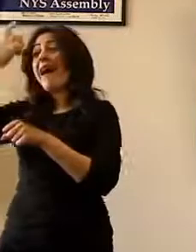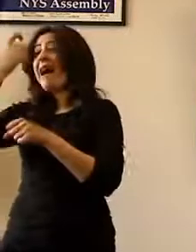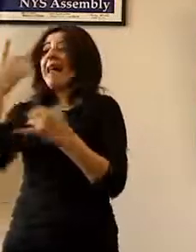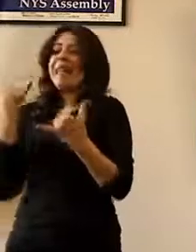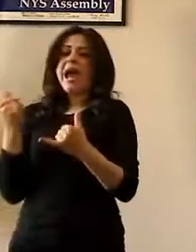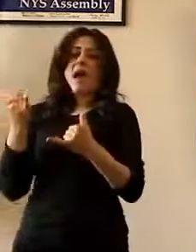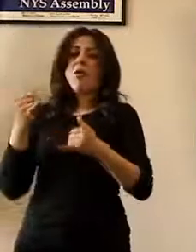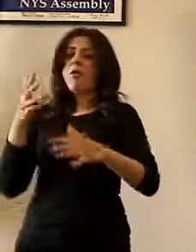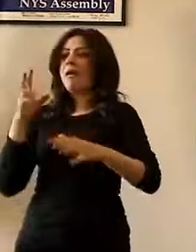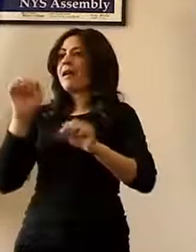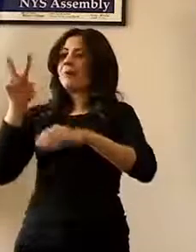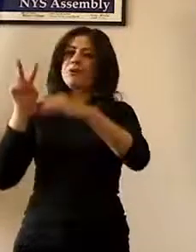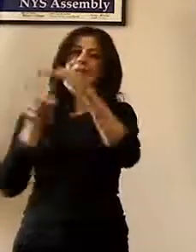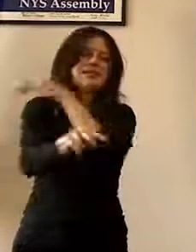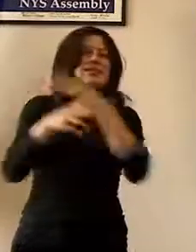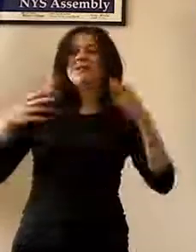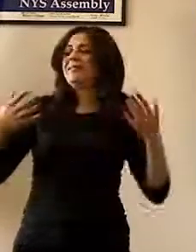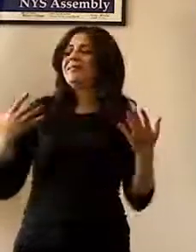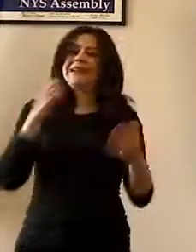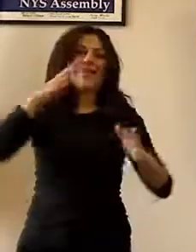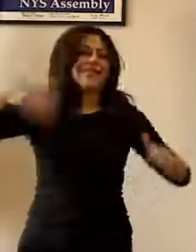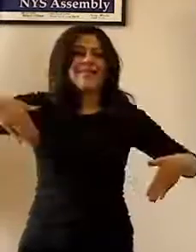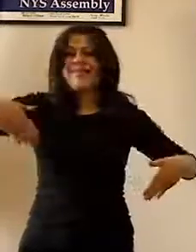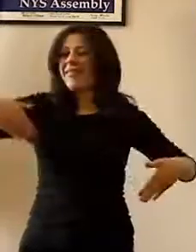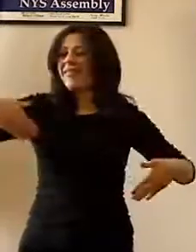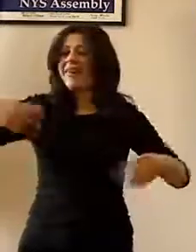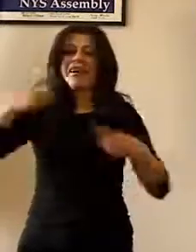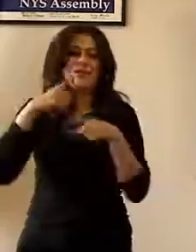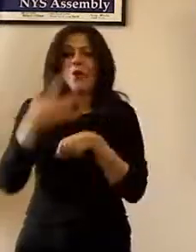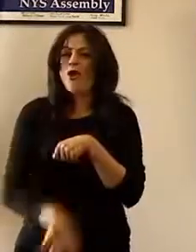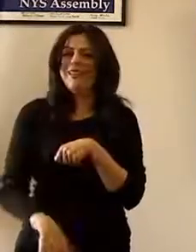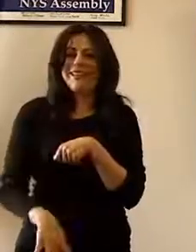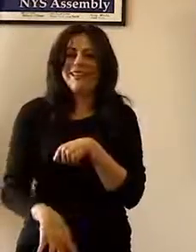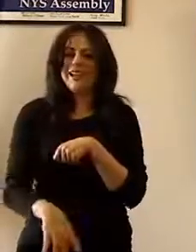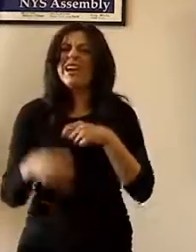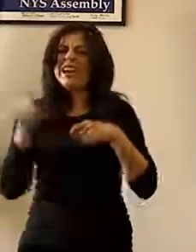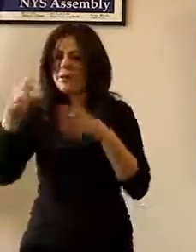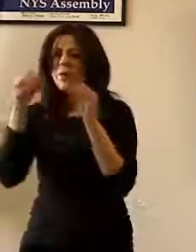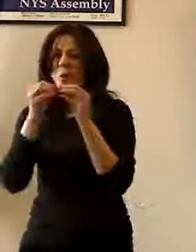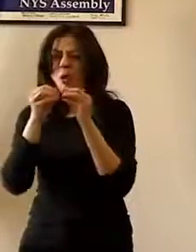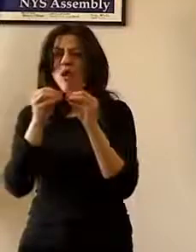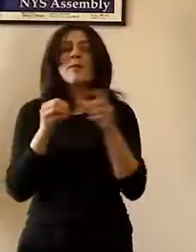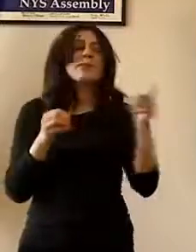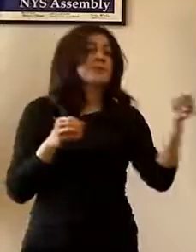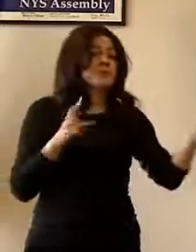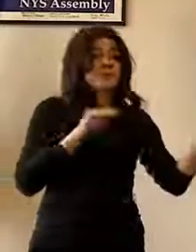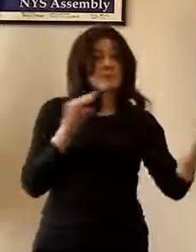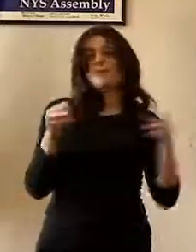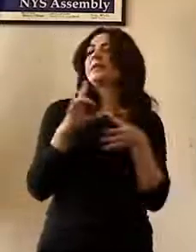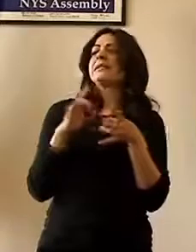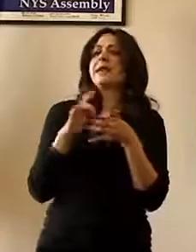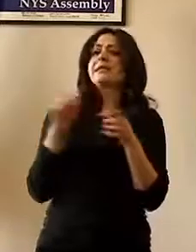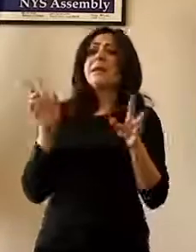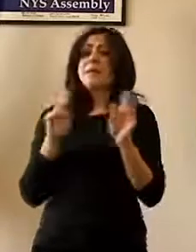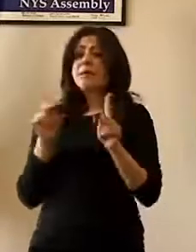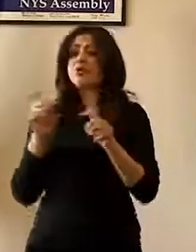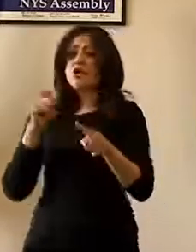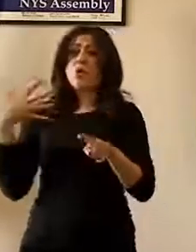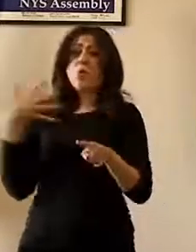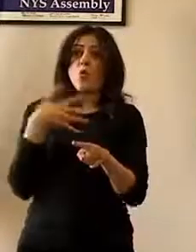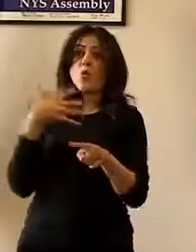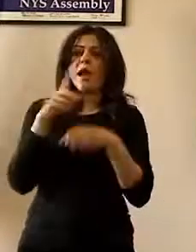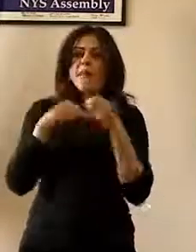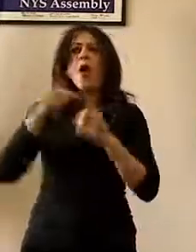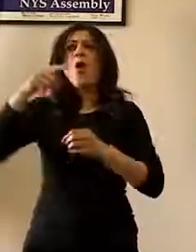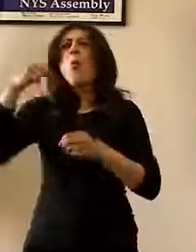early to make a guess. And no one at this point should be concerned about taking a booster shot a year from